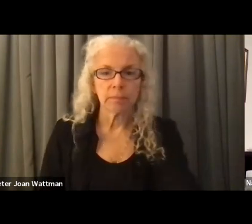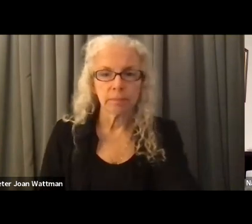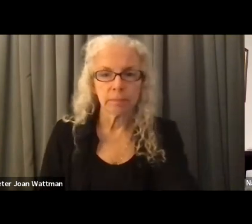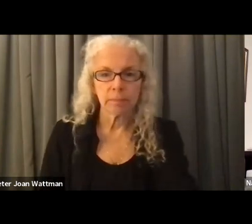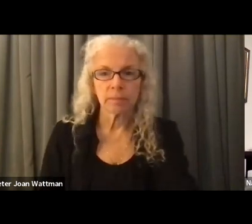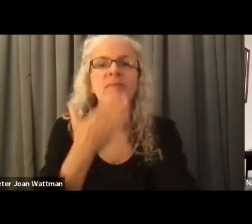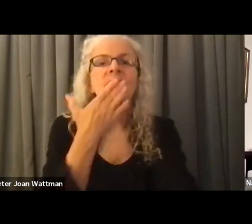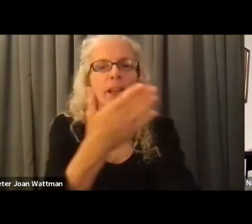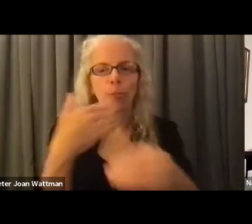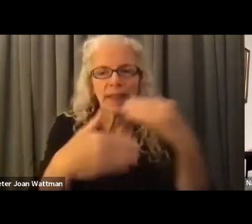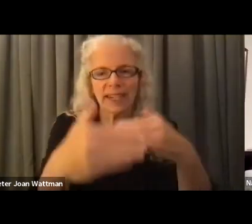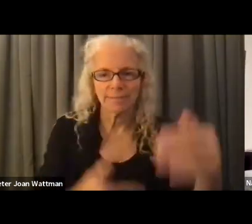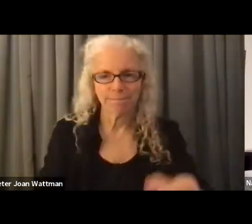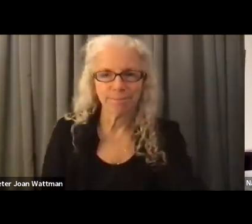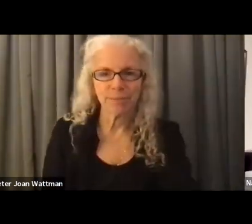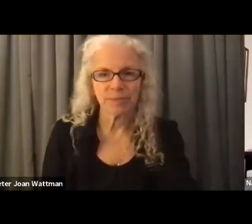Thank you, Bethany.